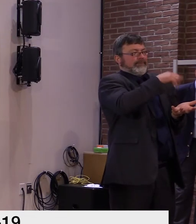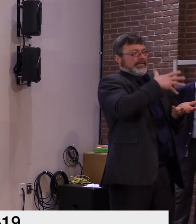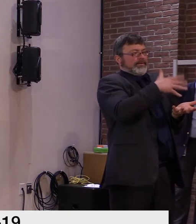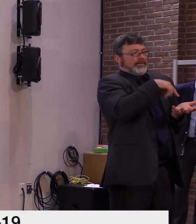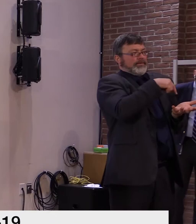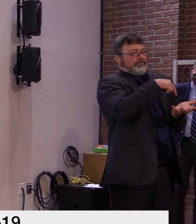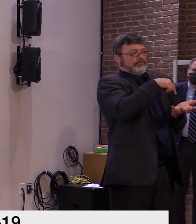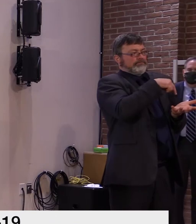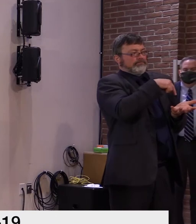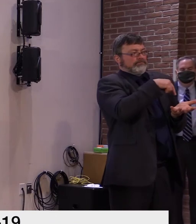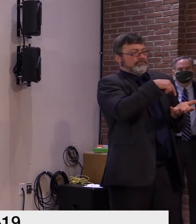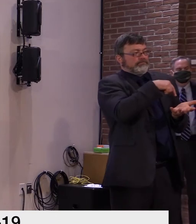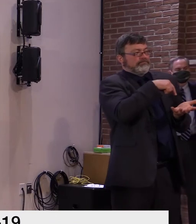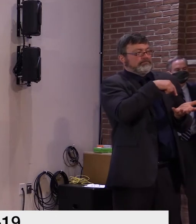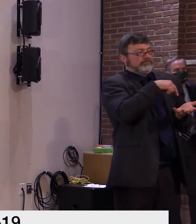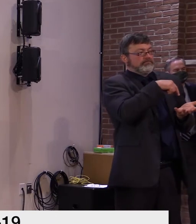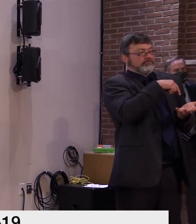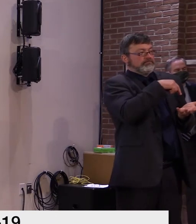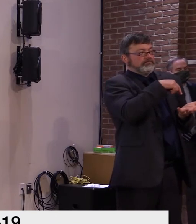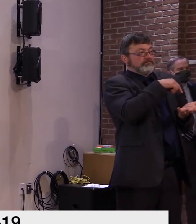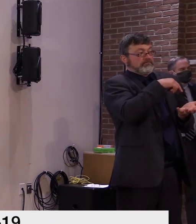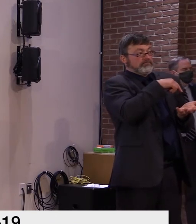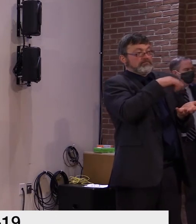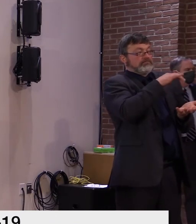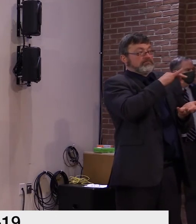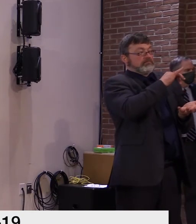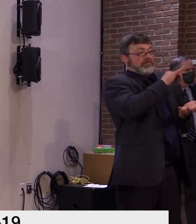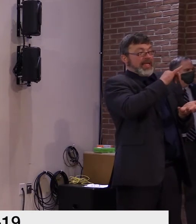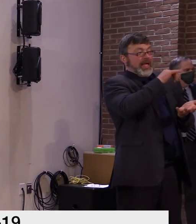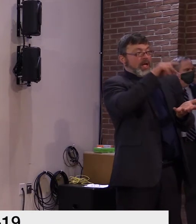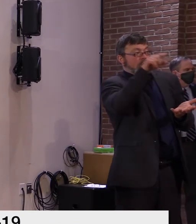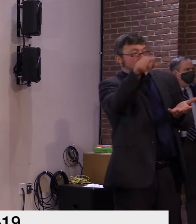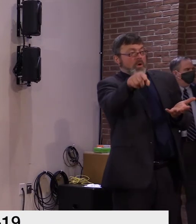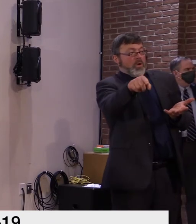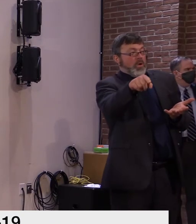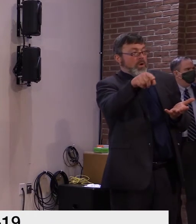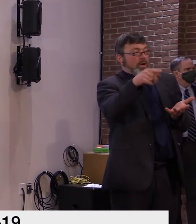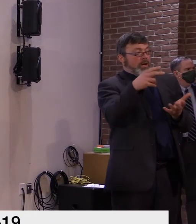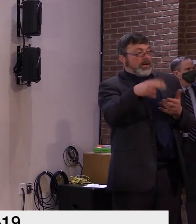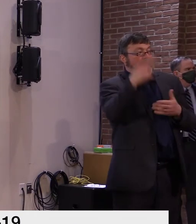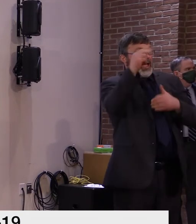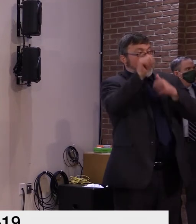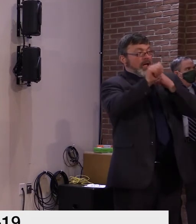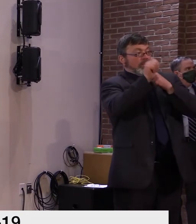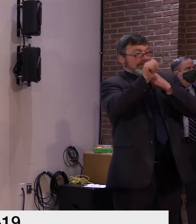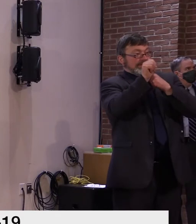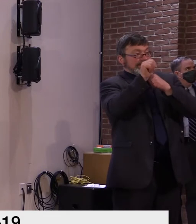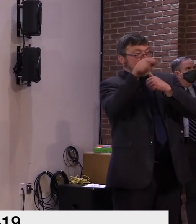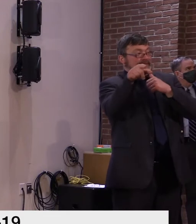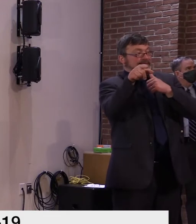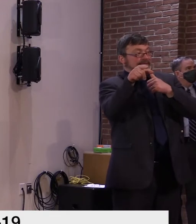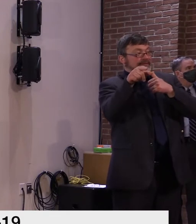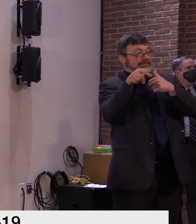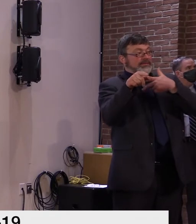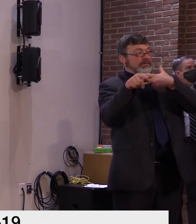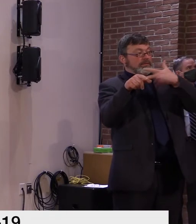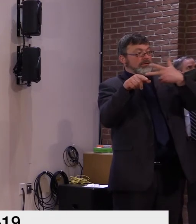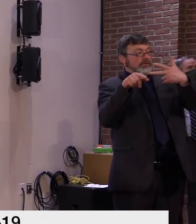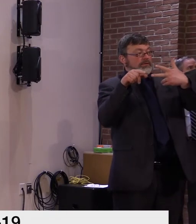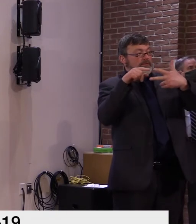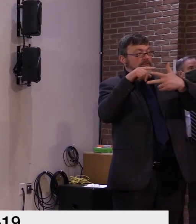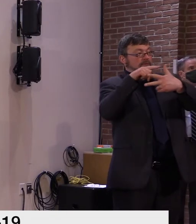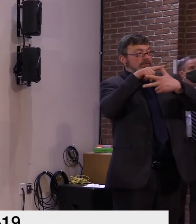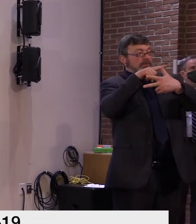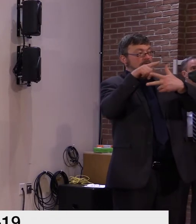that high risk category. Dr. Levine will go over that on Tuesday in terms of what those